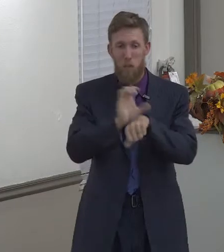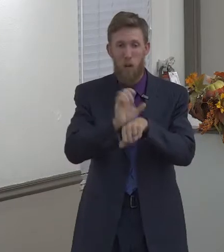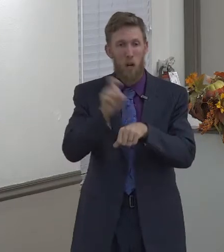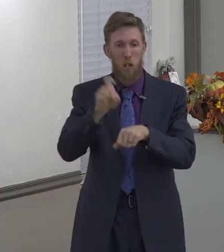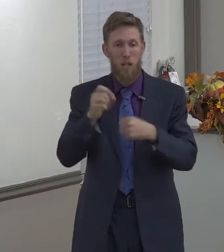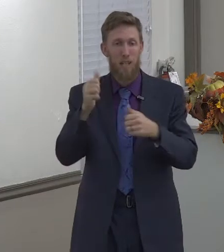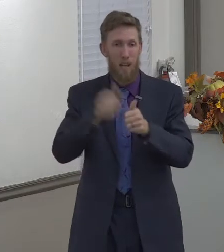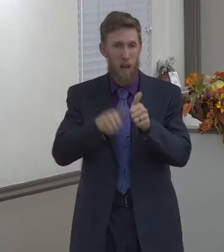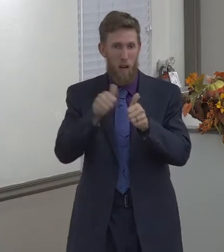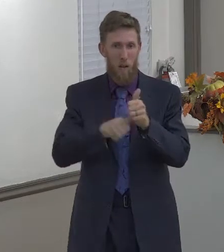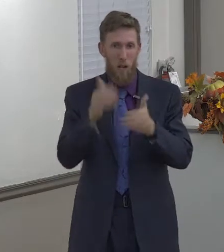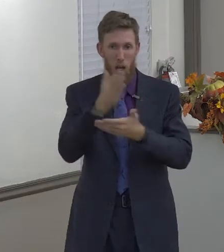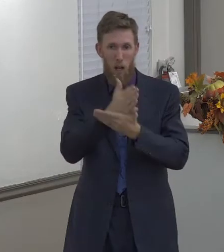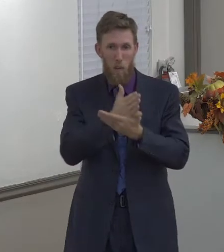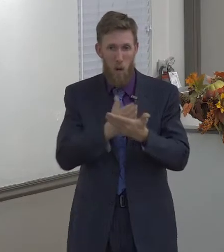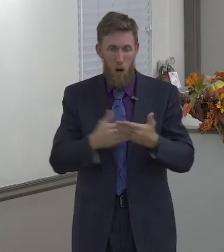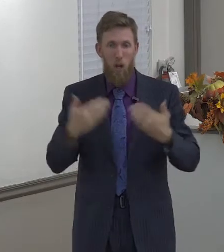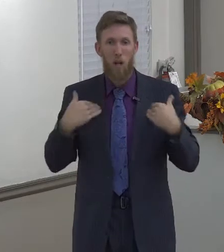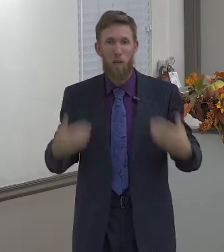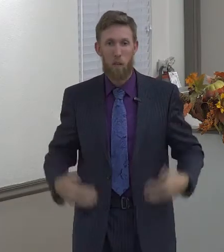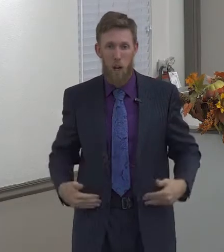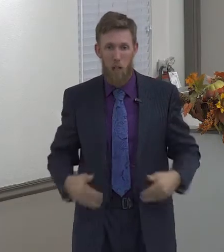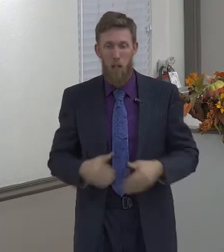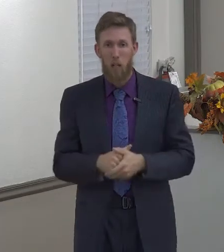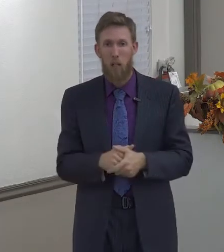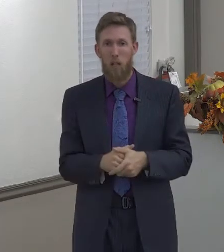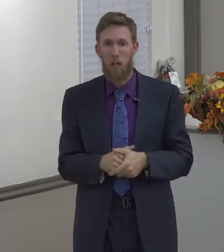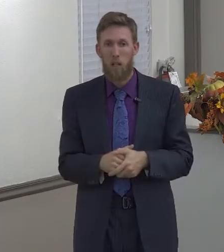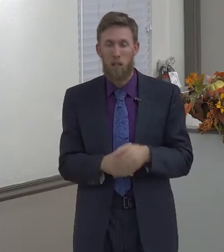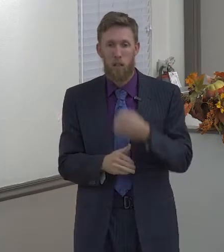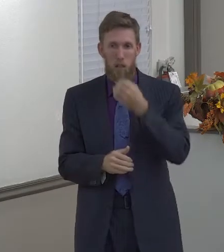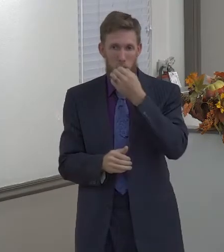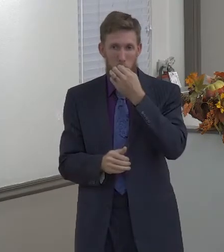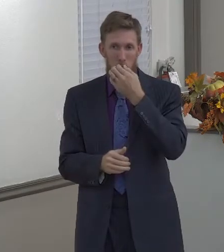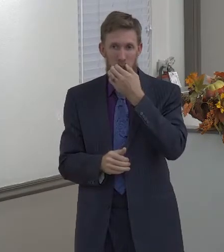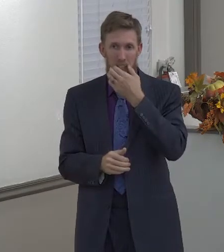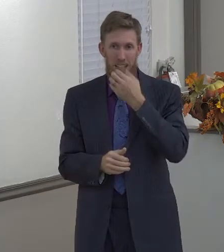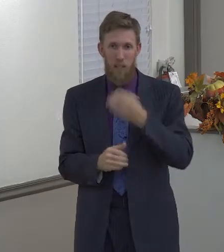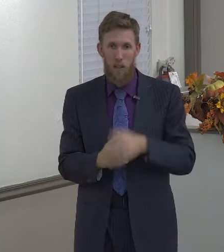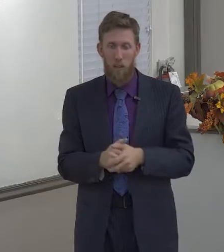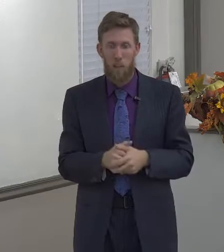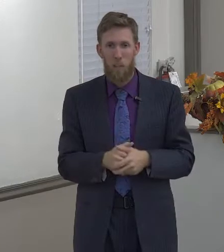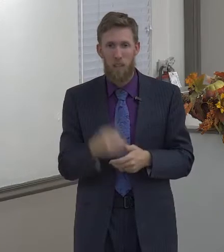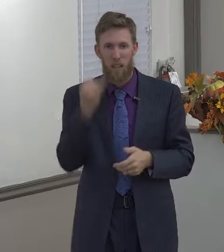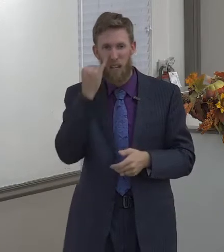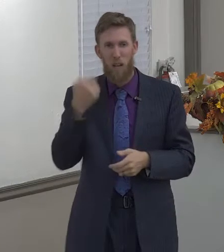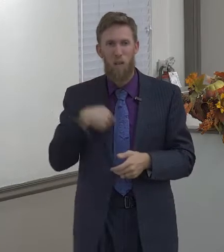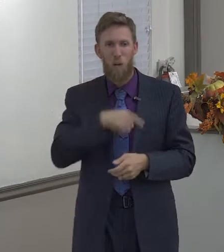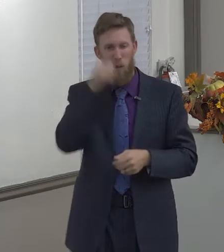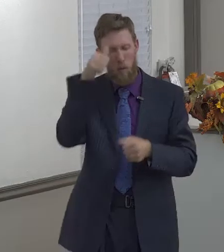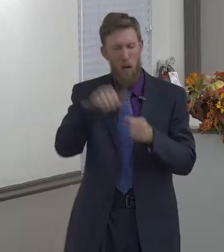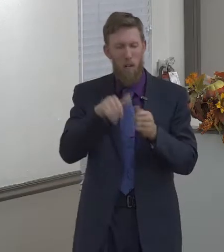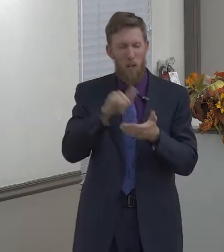stop. The backbiting would stop. The critical spirit would stop.